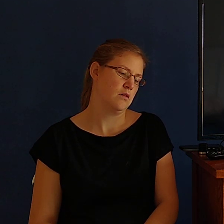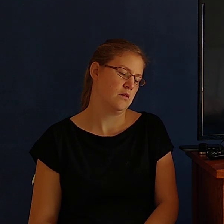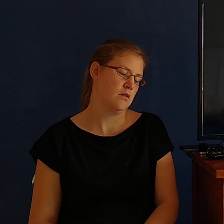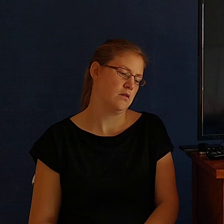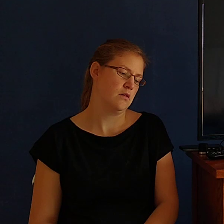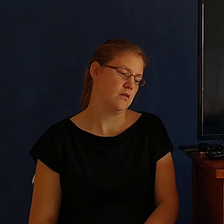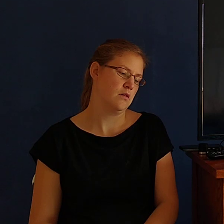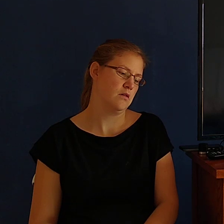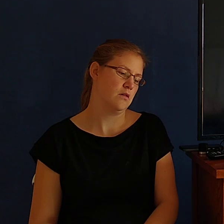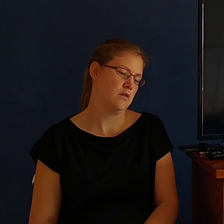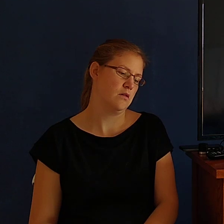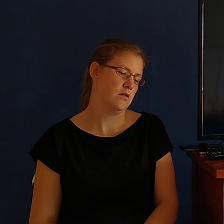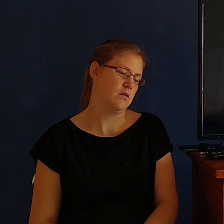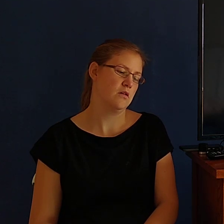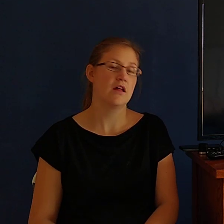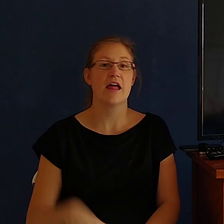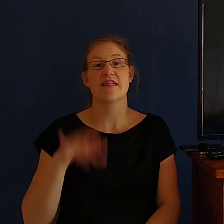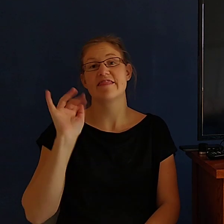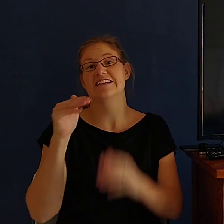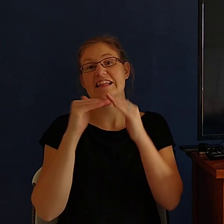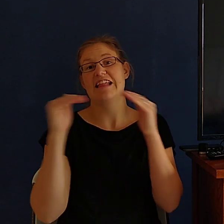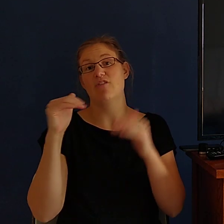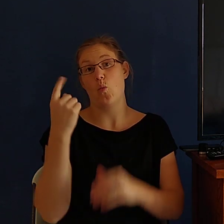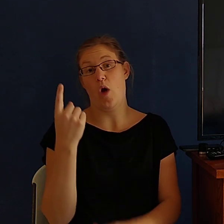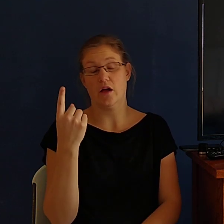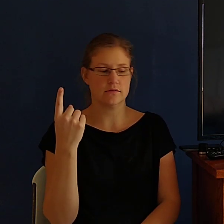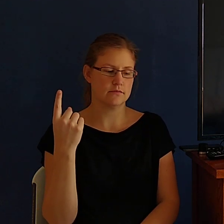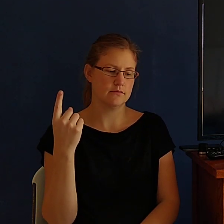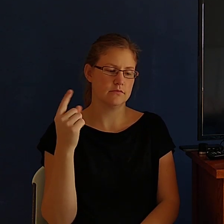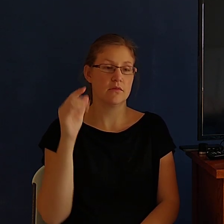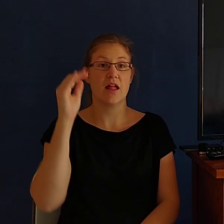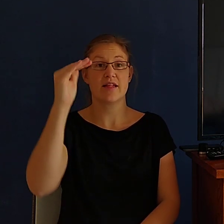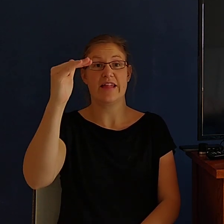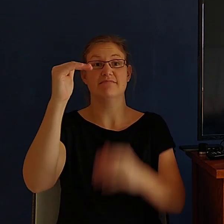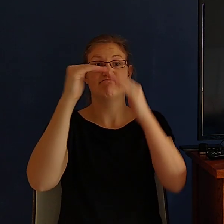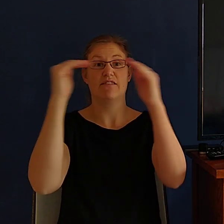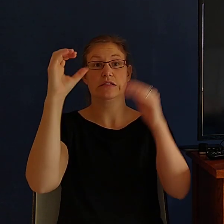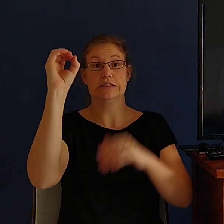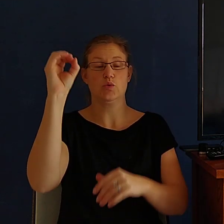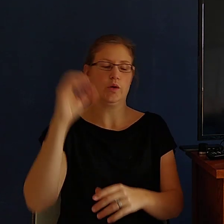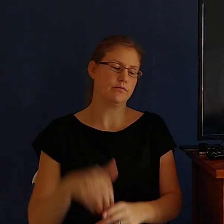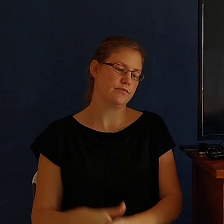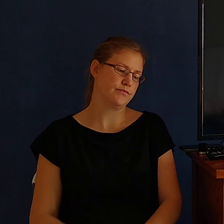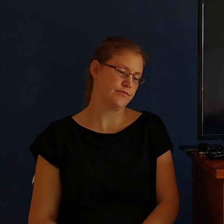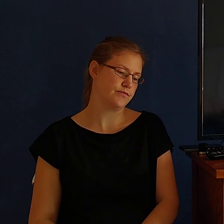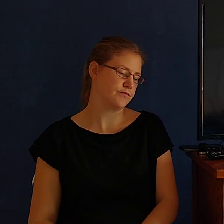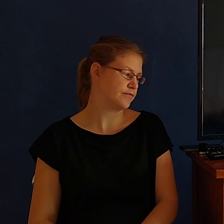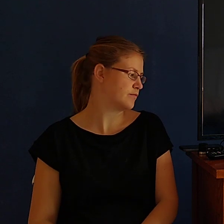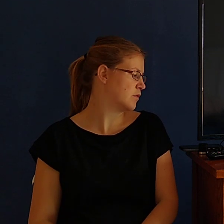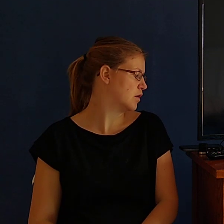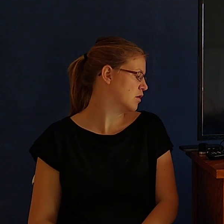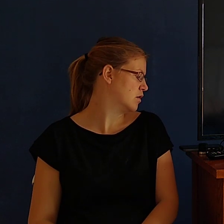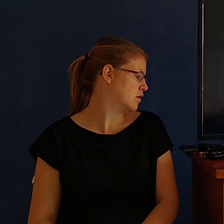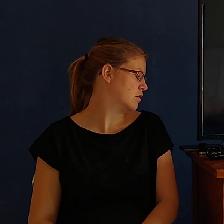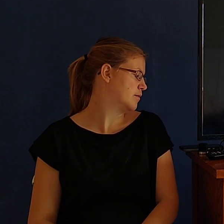Okay, this is level 1. This is level 0. Okay. And then, so